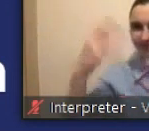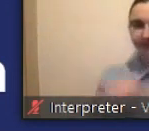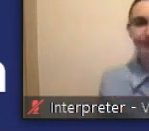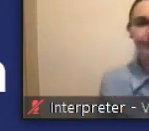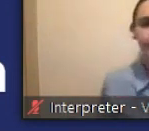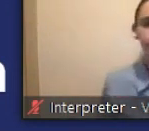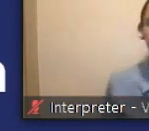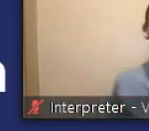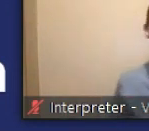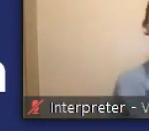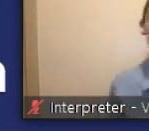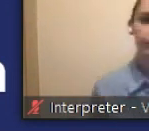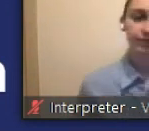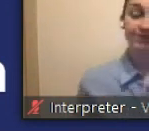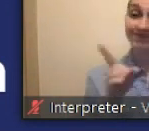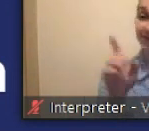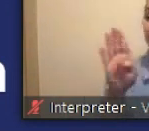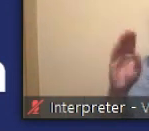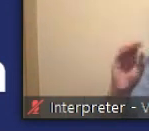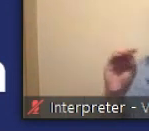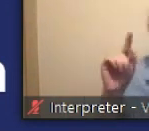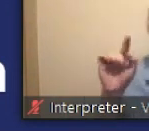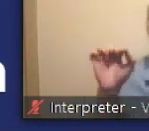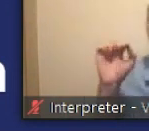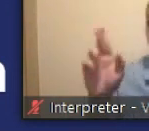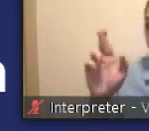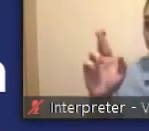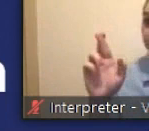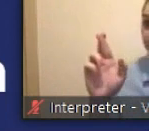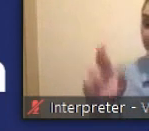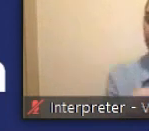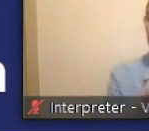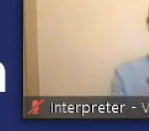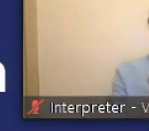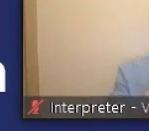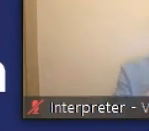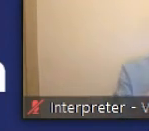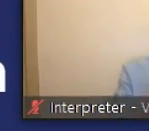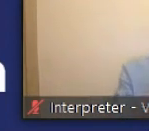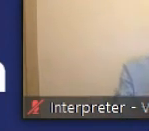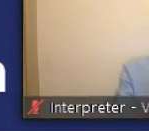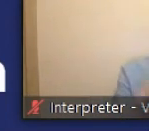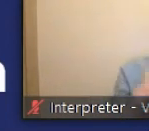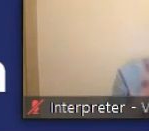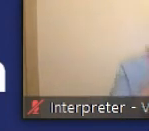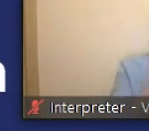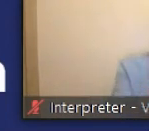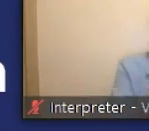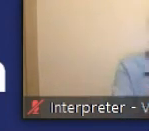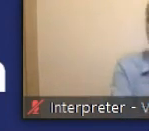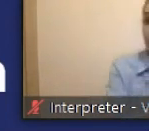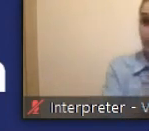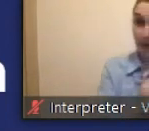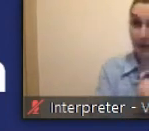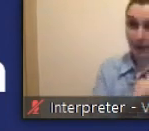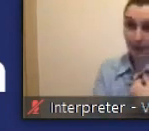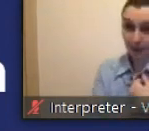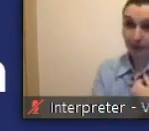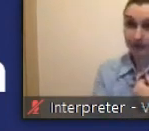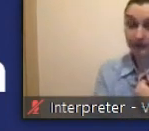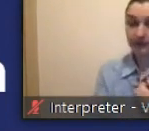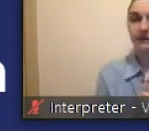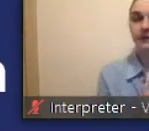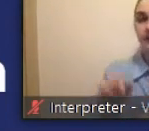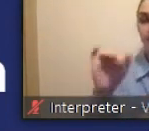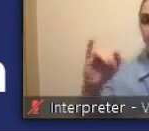3-dose vaccine with boosters, the J&J a 2-dose vaccine. And so please consider this the time